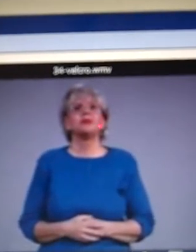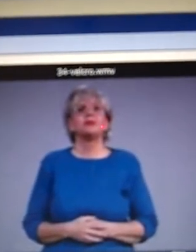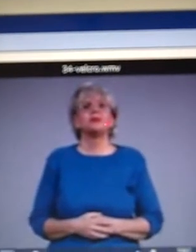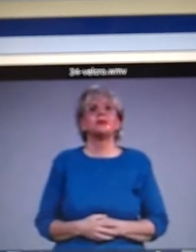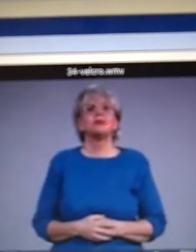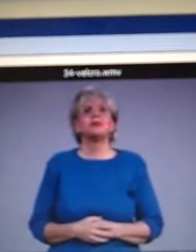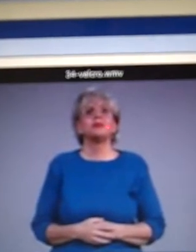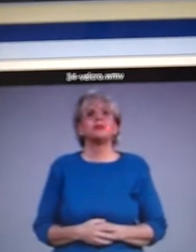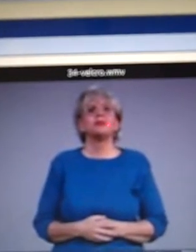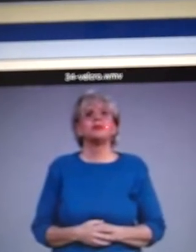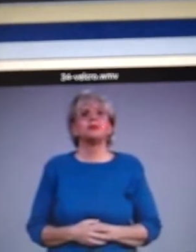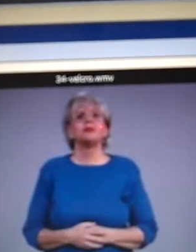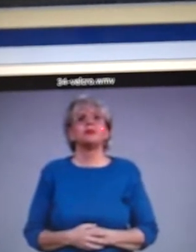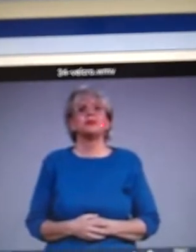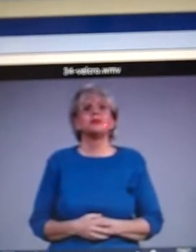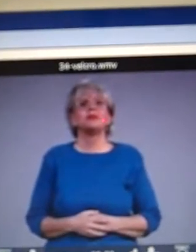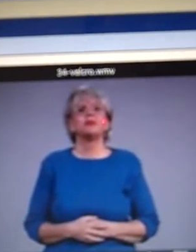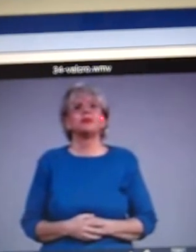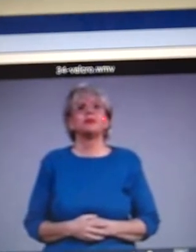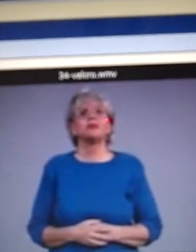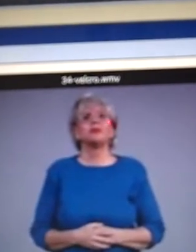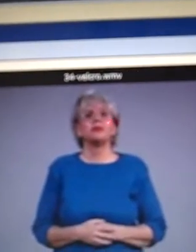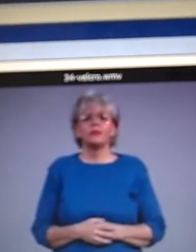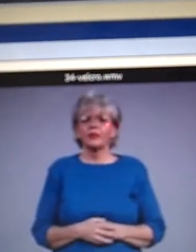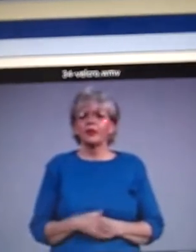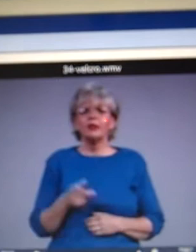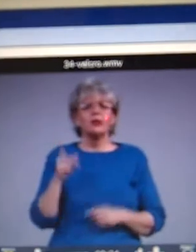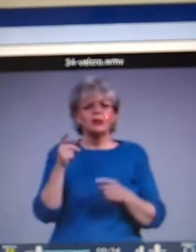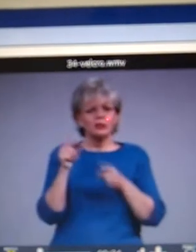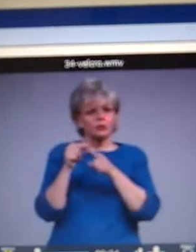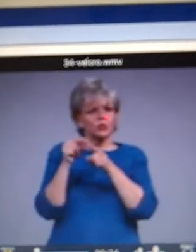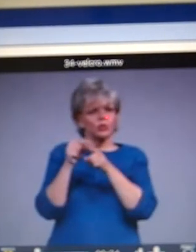cuff on a coat, or any other materials like that.